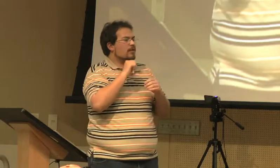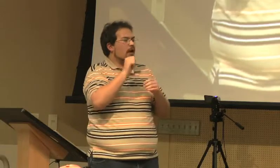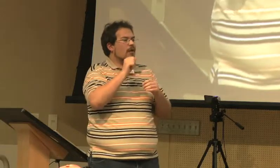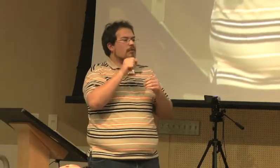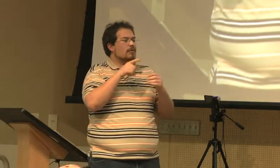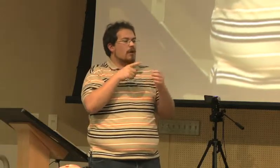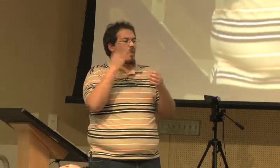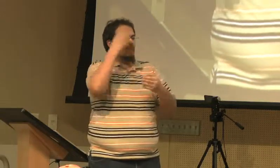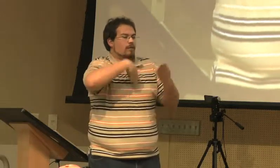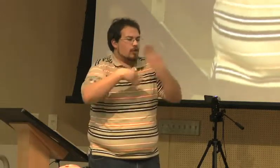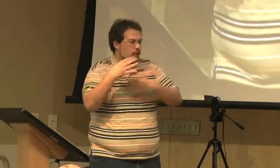And it wasn't.